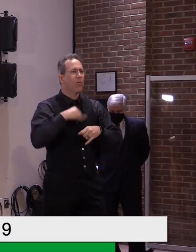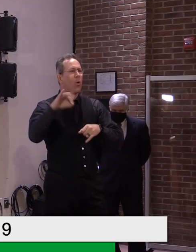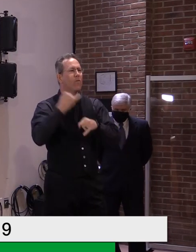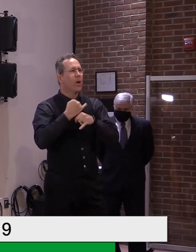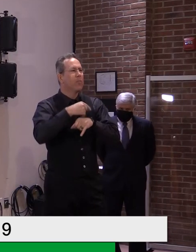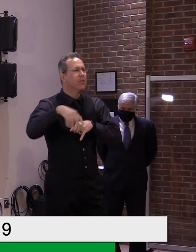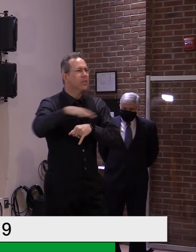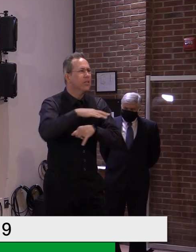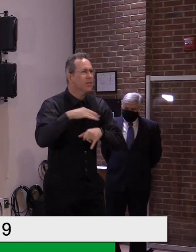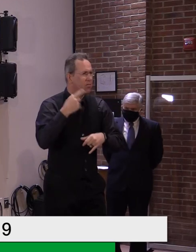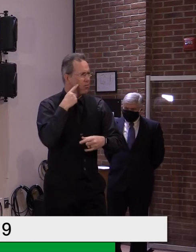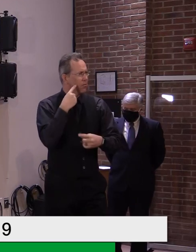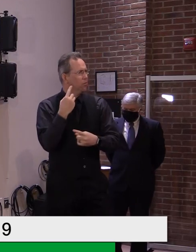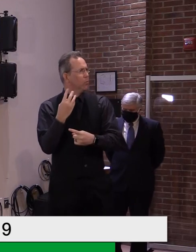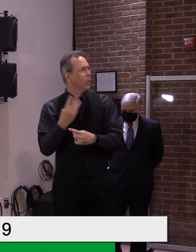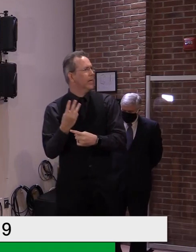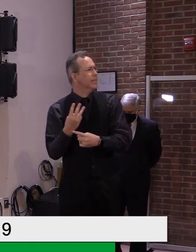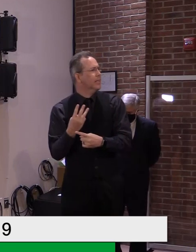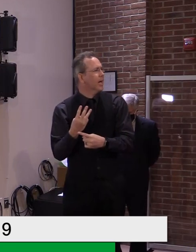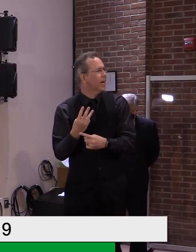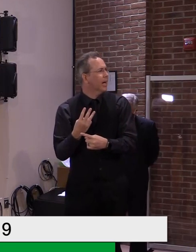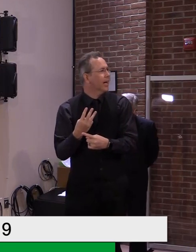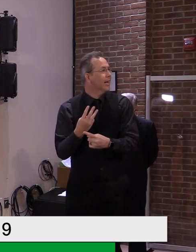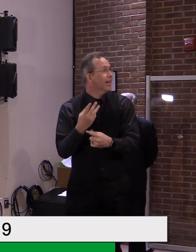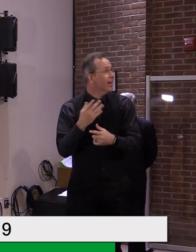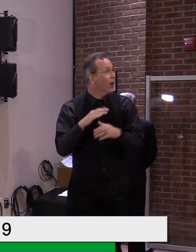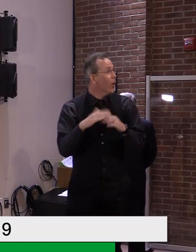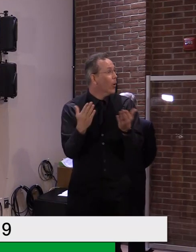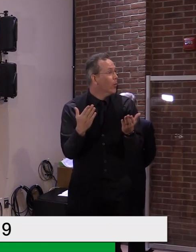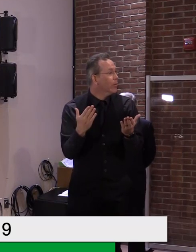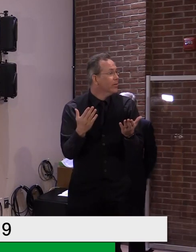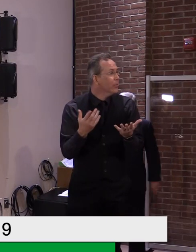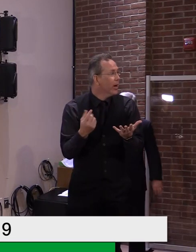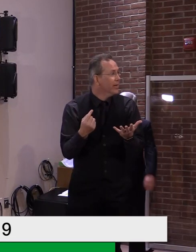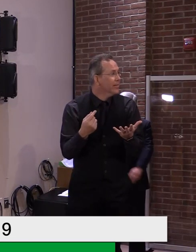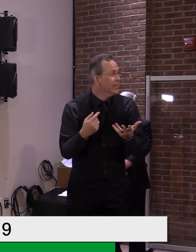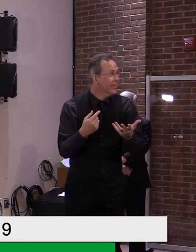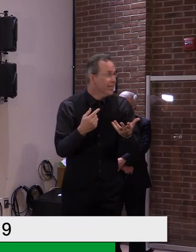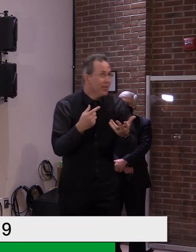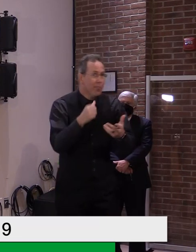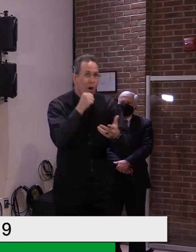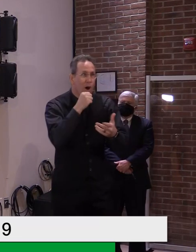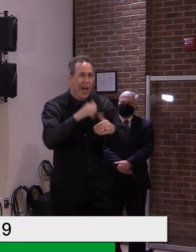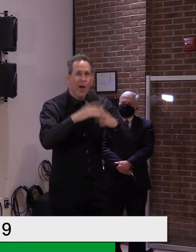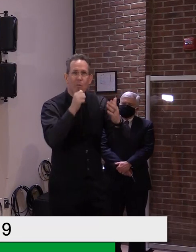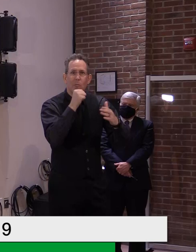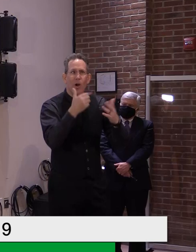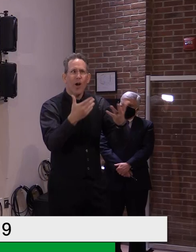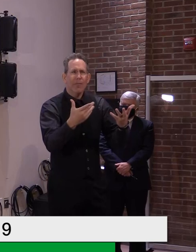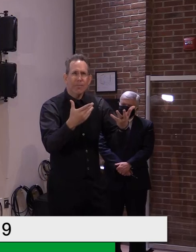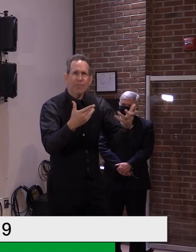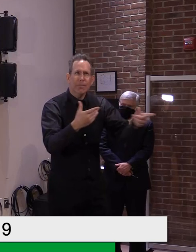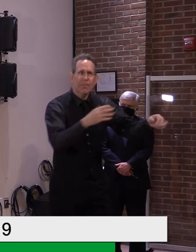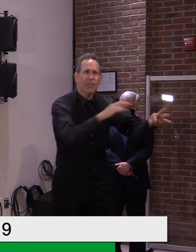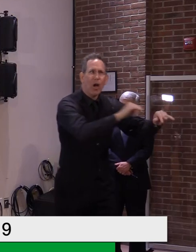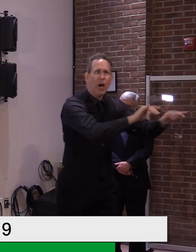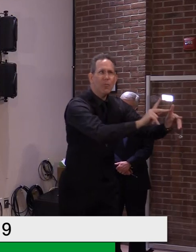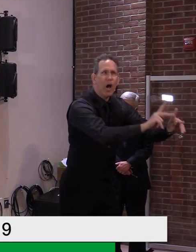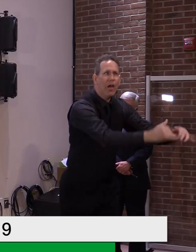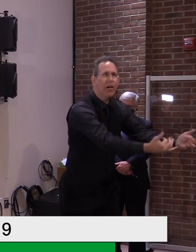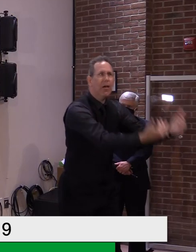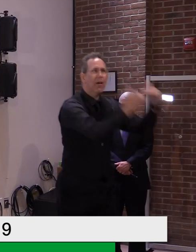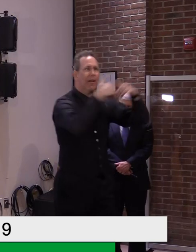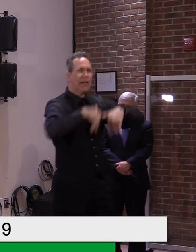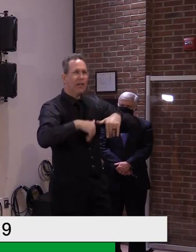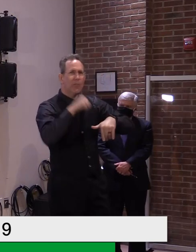the nice weather, they feel that we're in the home stretch, but still obviously a time that people need to be taking proper precautions. What's your message to them?